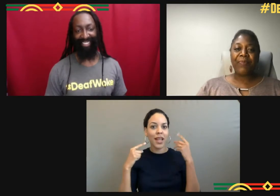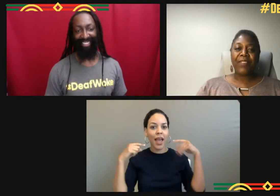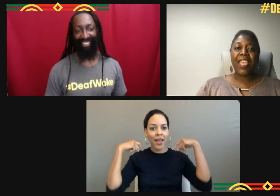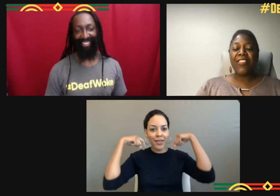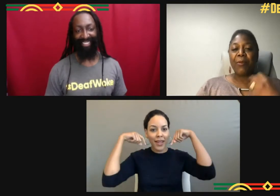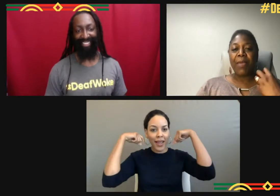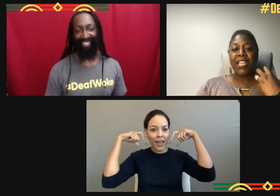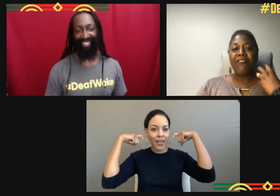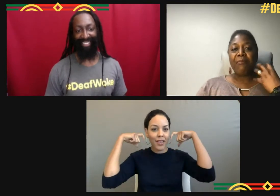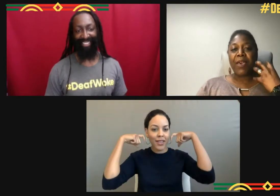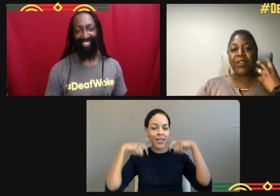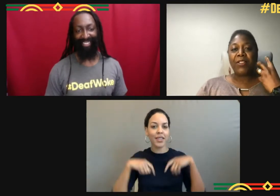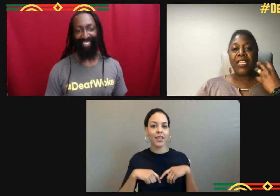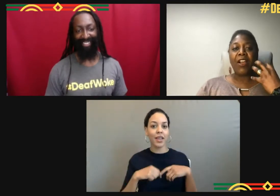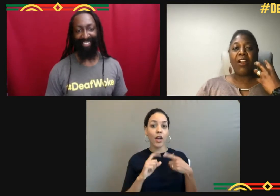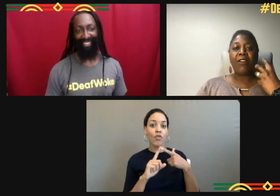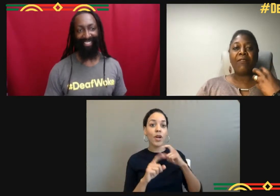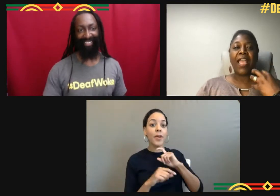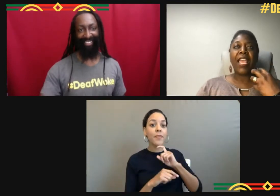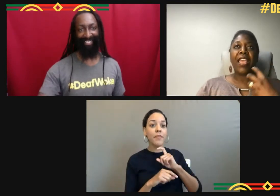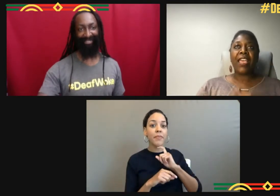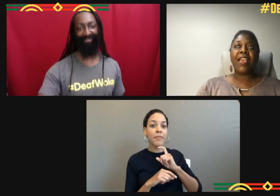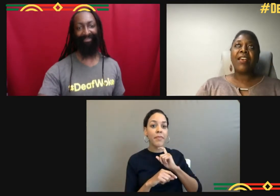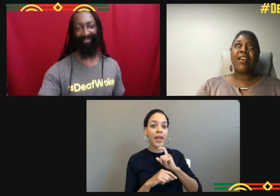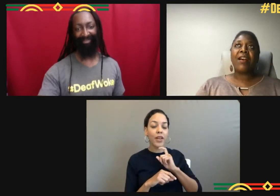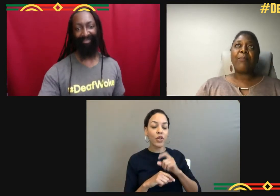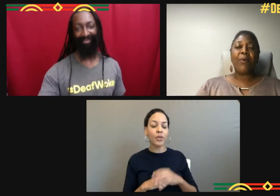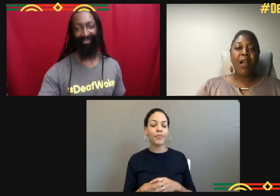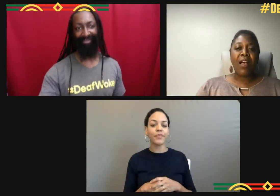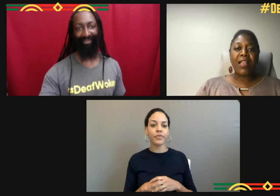dangly, and they're made of metal and are of a